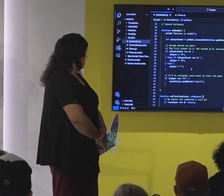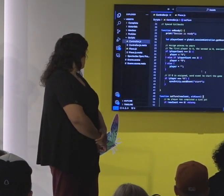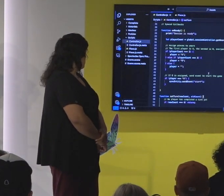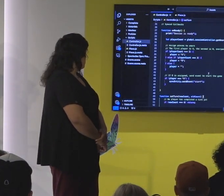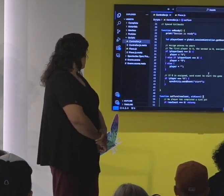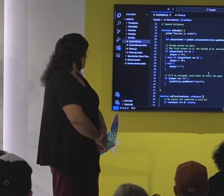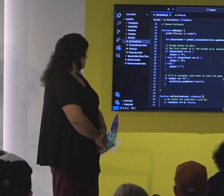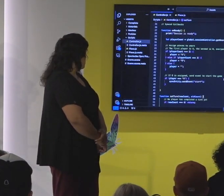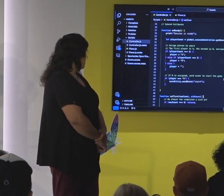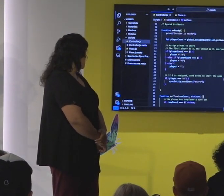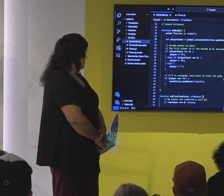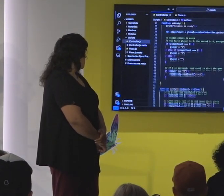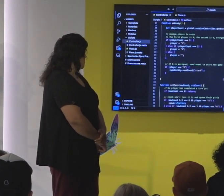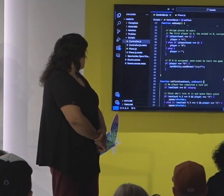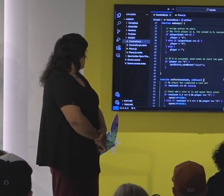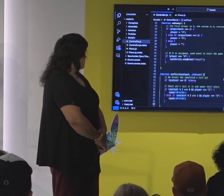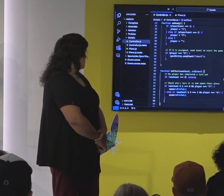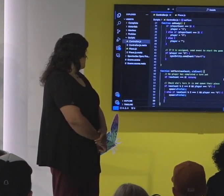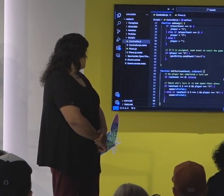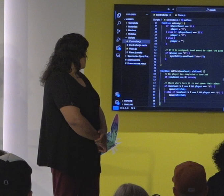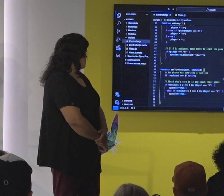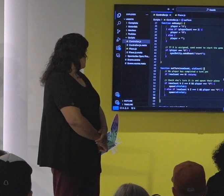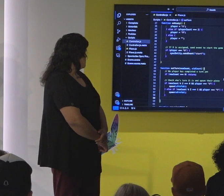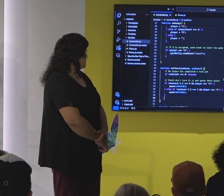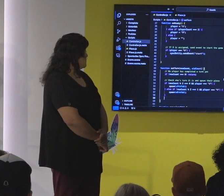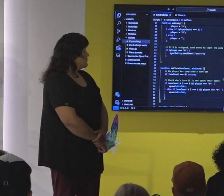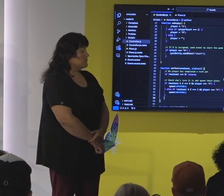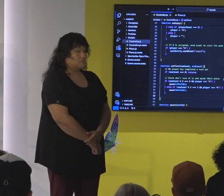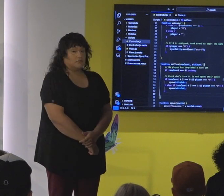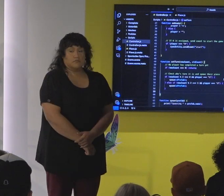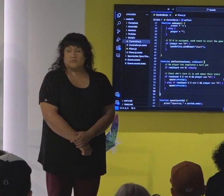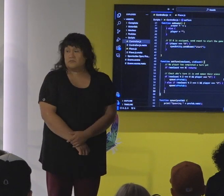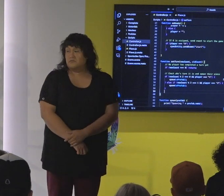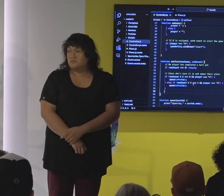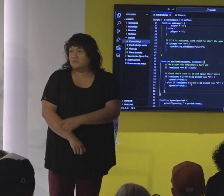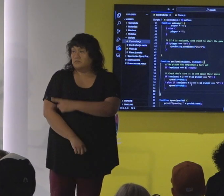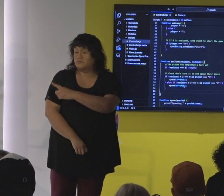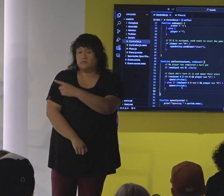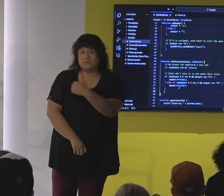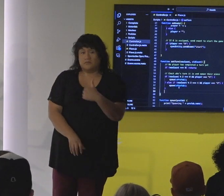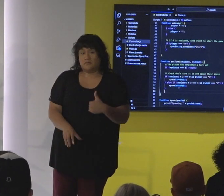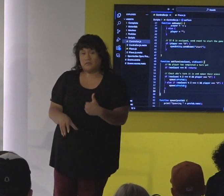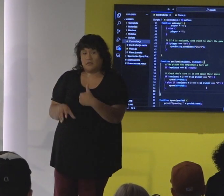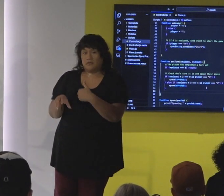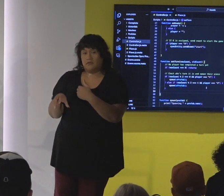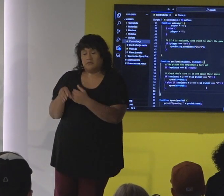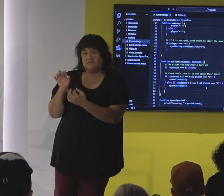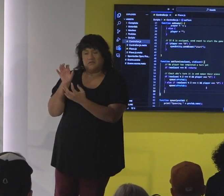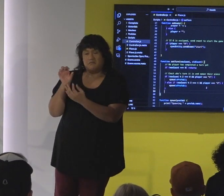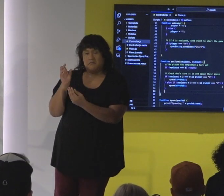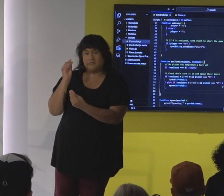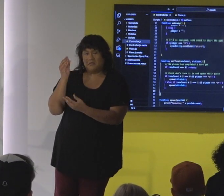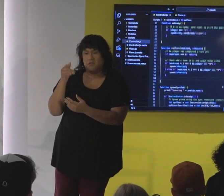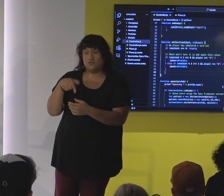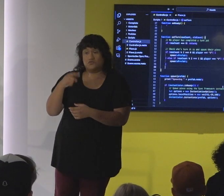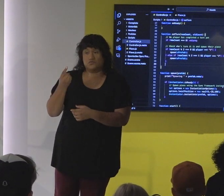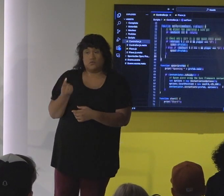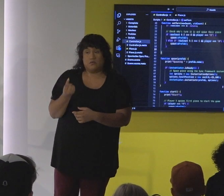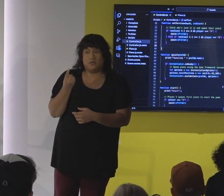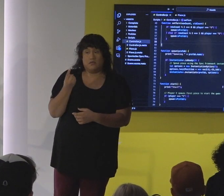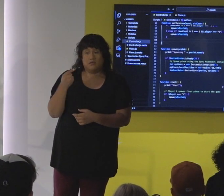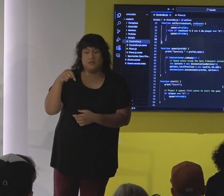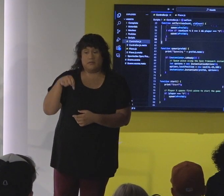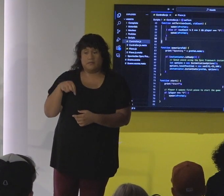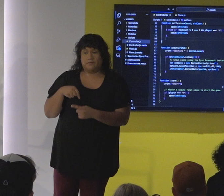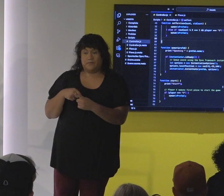out. There's a turns thing. In set turn, spawn. No, just scroll down. Scroll down, okay.